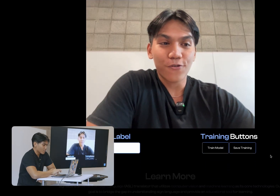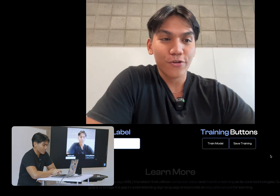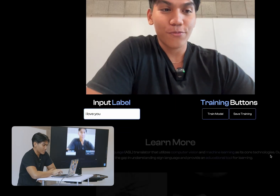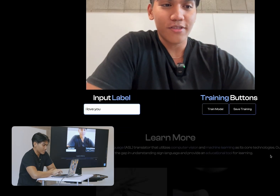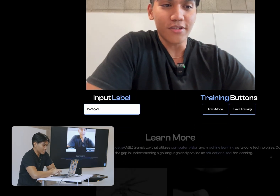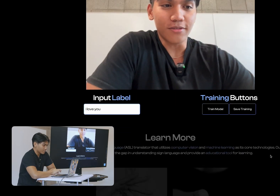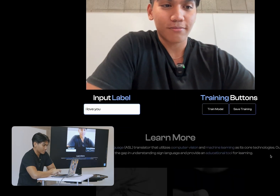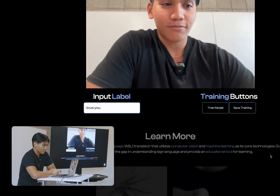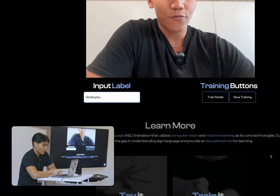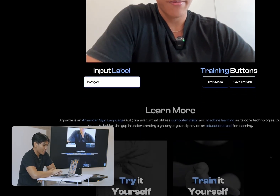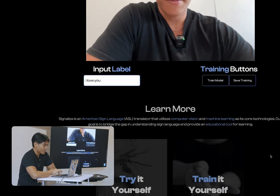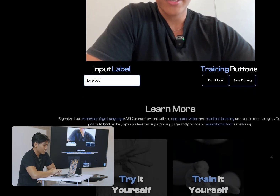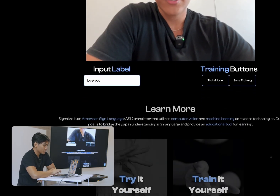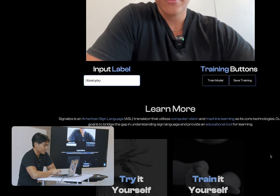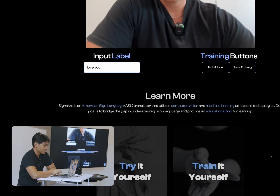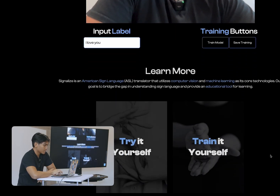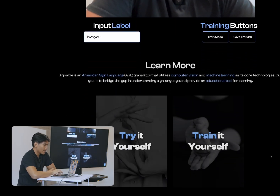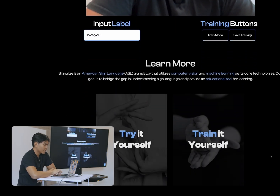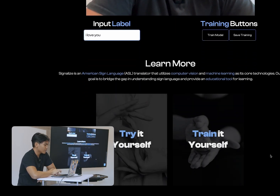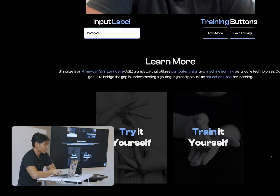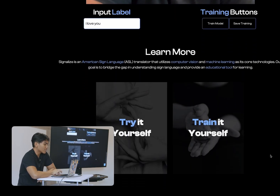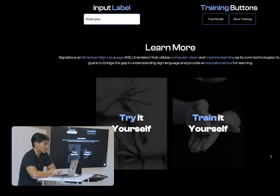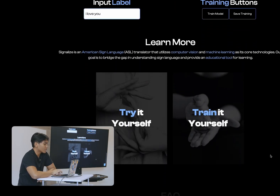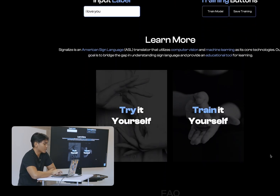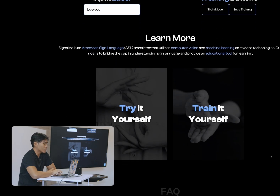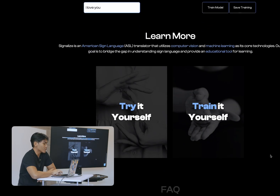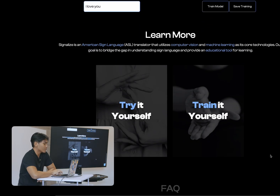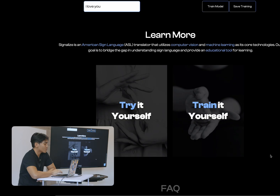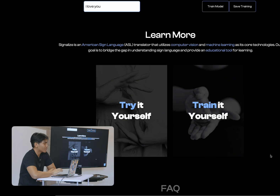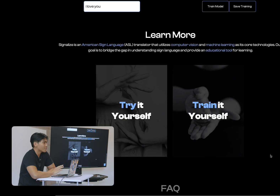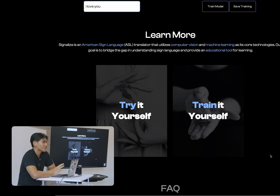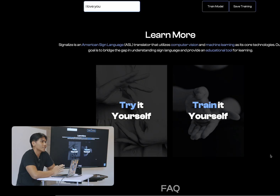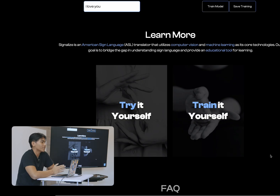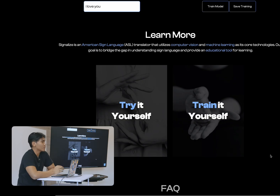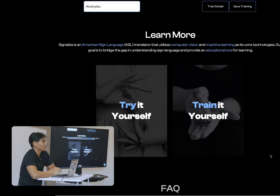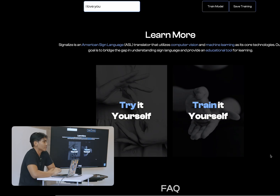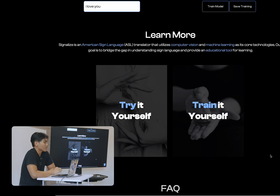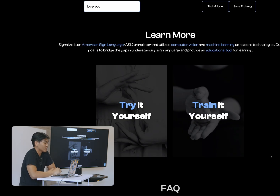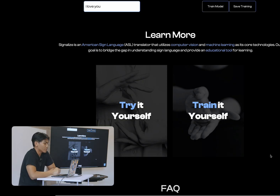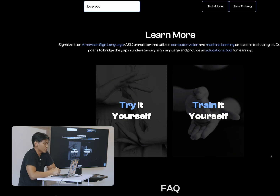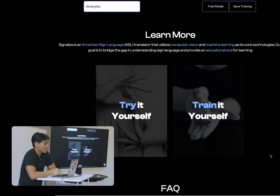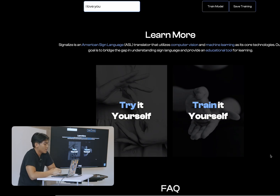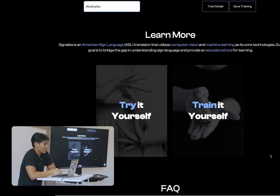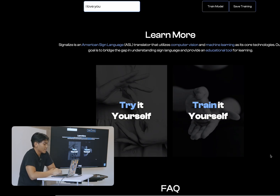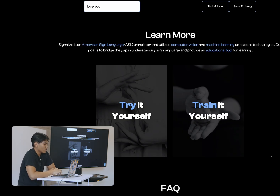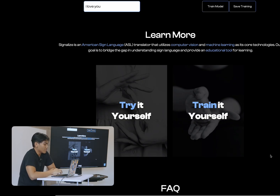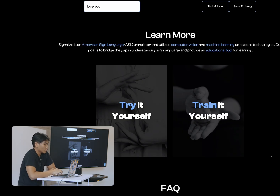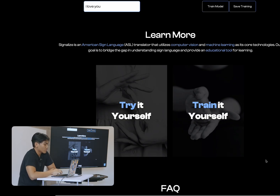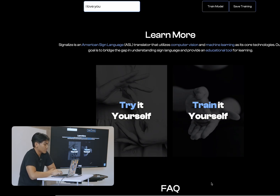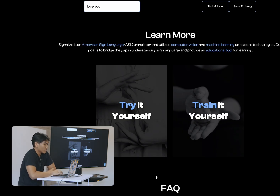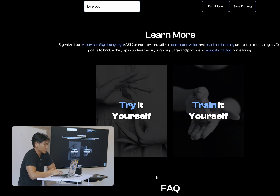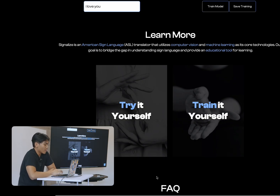Moving forward with the web application, I have a little section for more information if the user ever wants to know, and